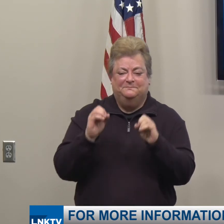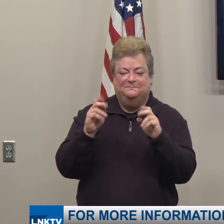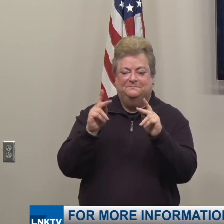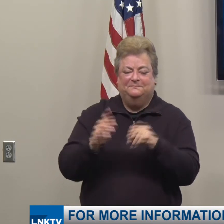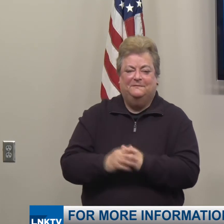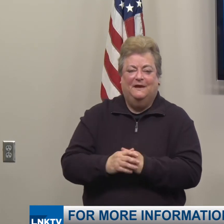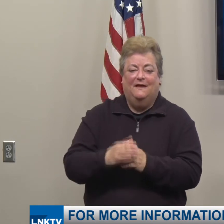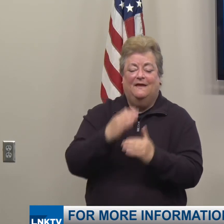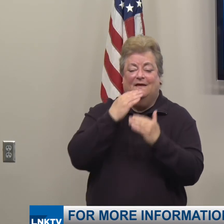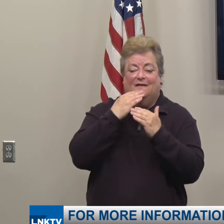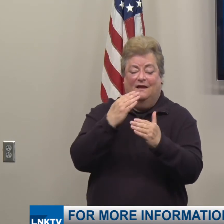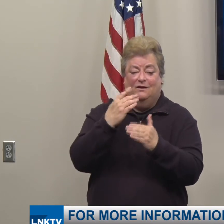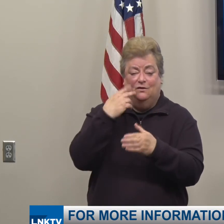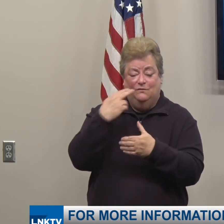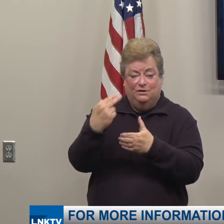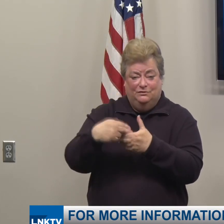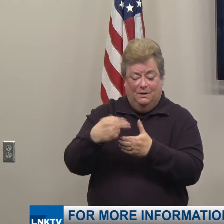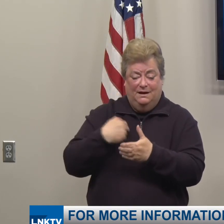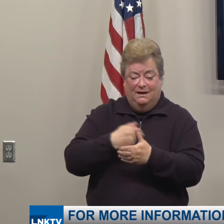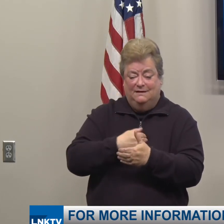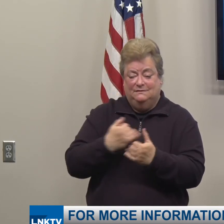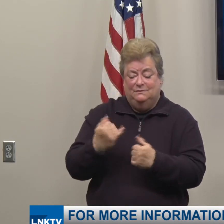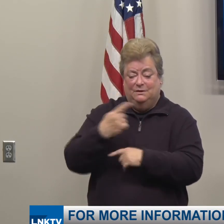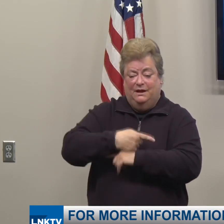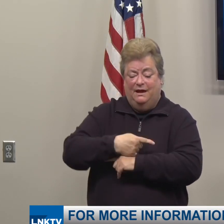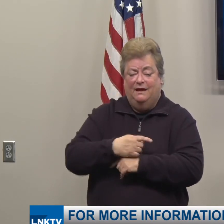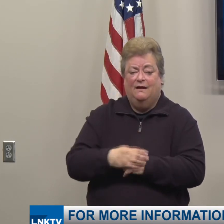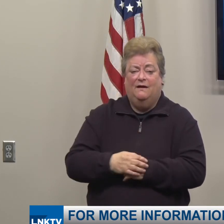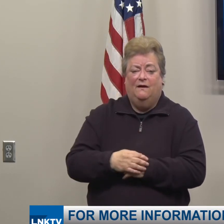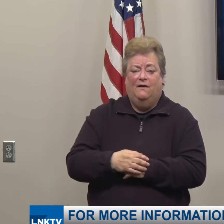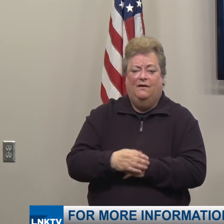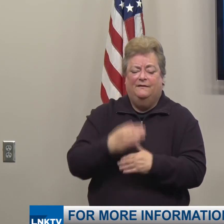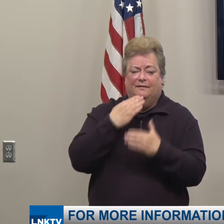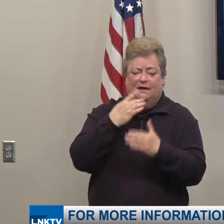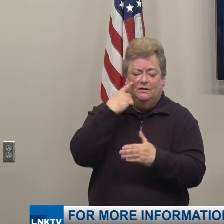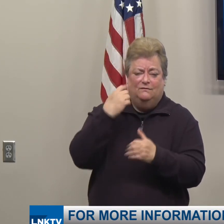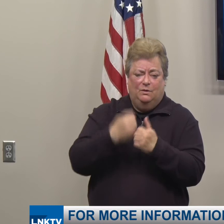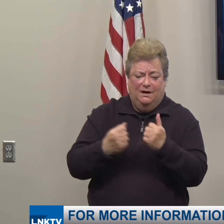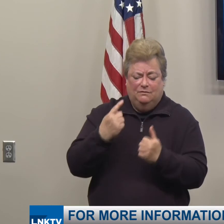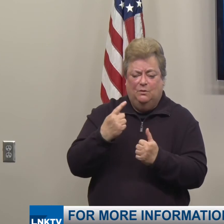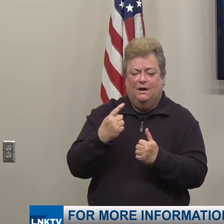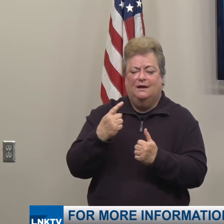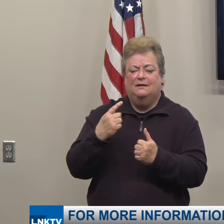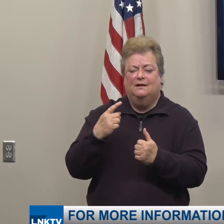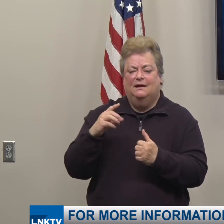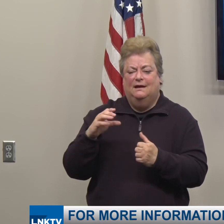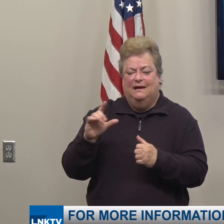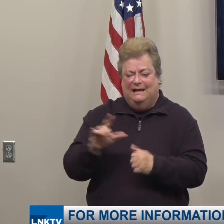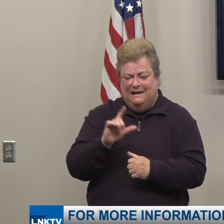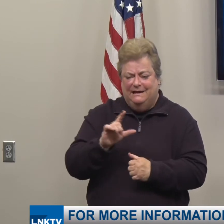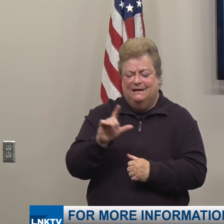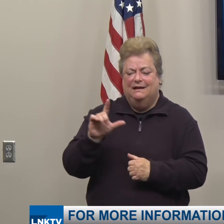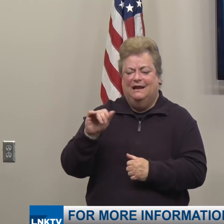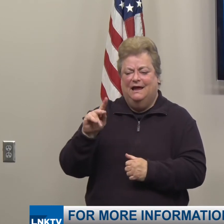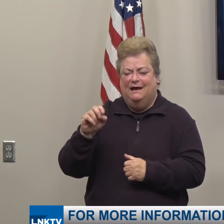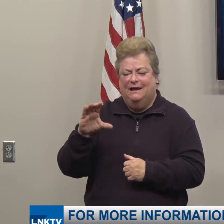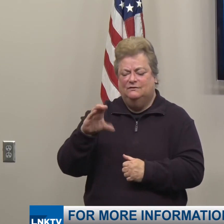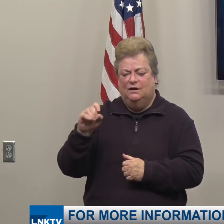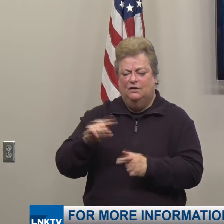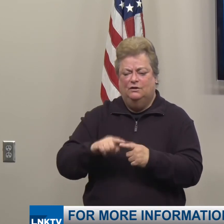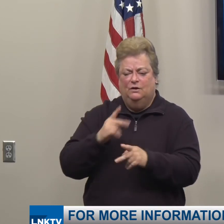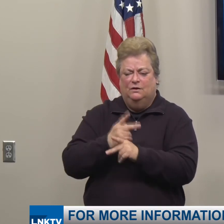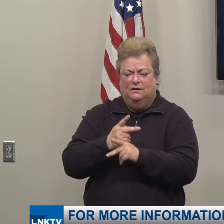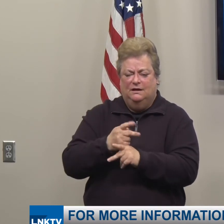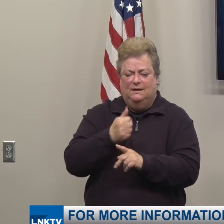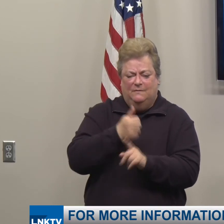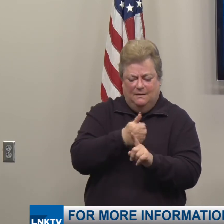Okay, well, thank you for tuning into this briefing. Thank you for everything that everyone in Lincoln and Lancaster County is doing to keep themselves